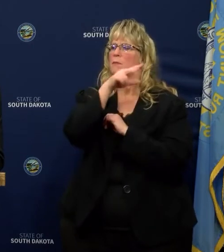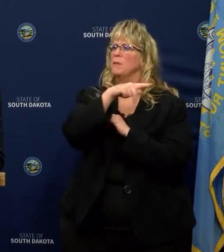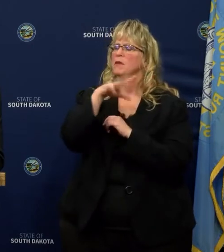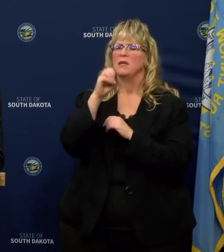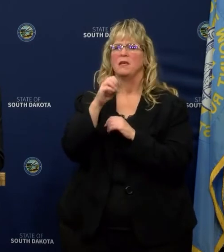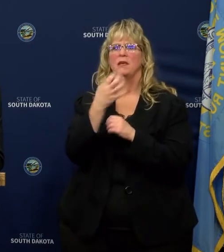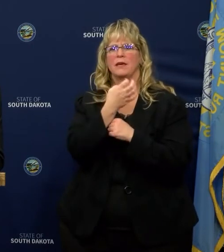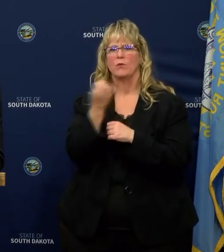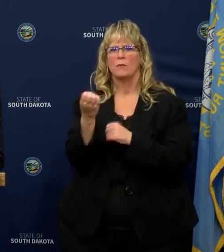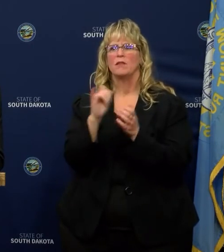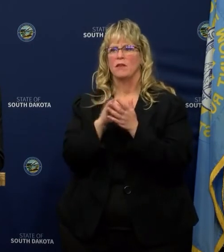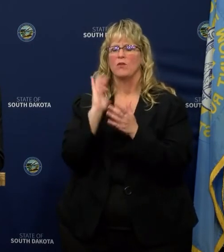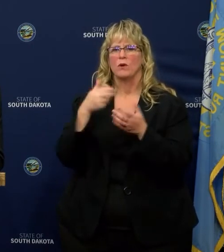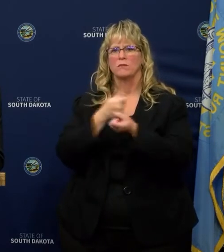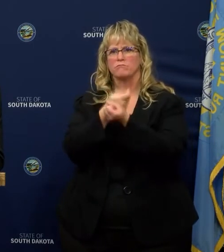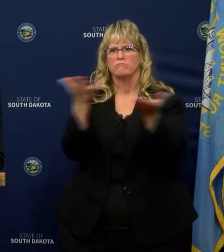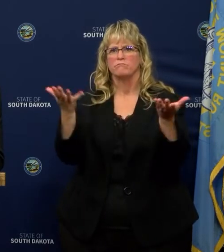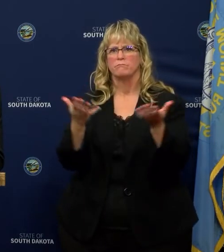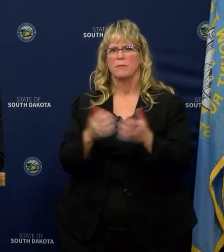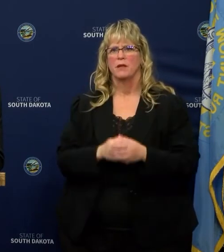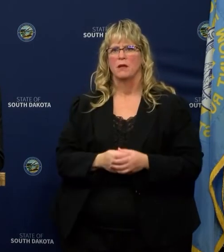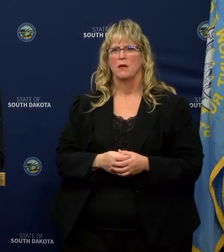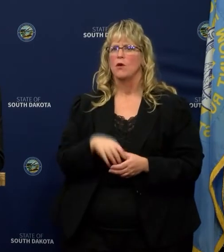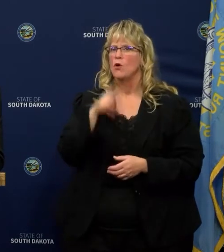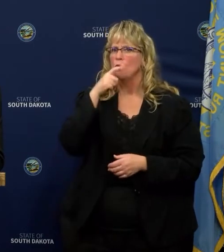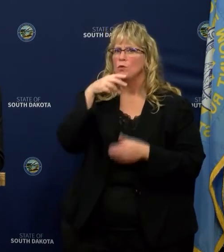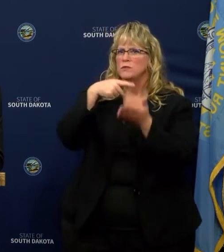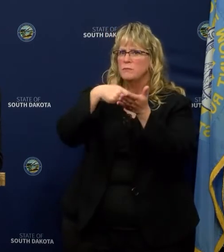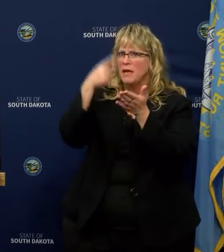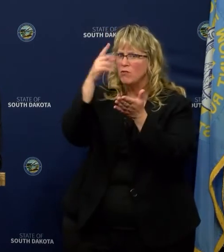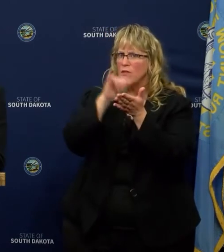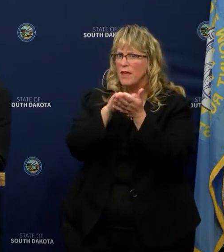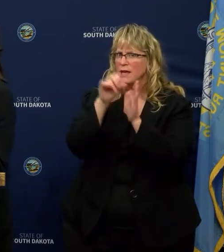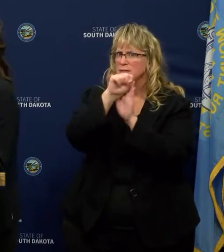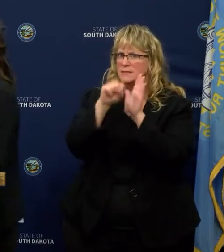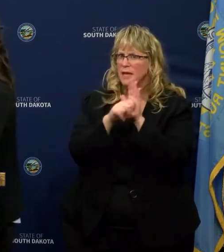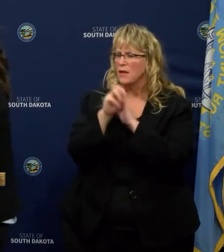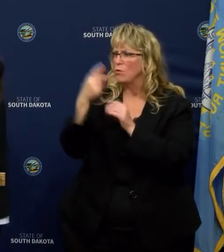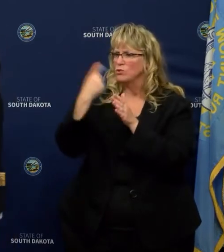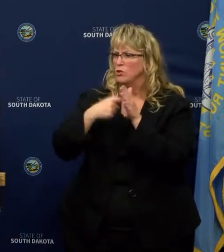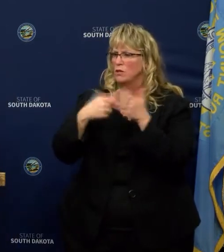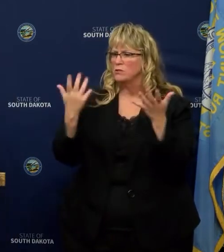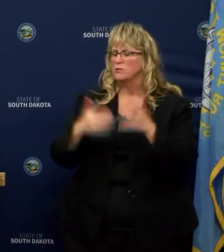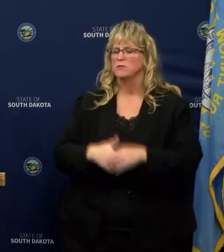you're going to be giving away. Is the state paying for that or will there be any charge?